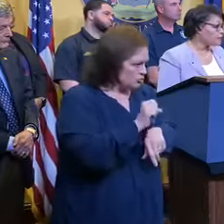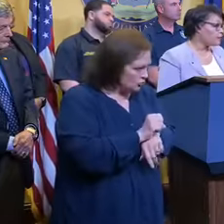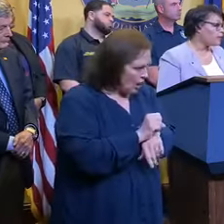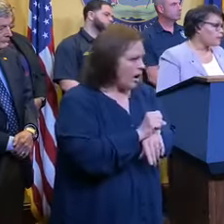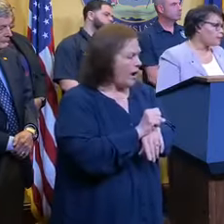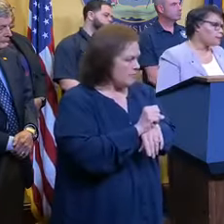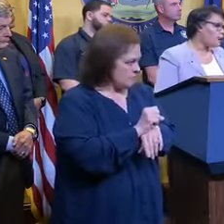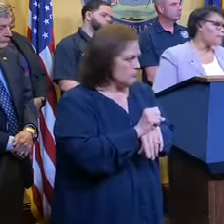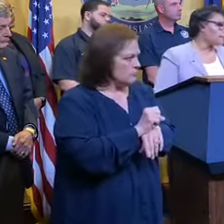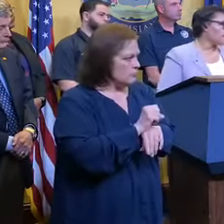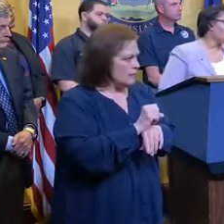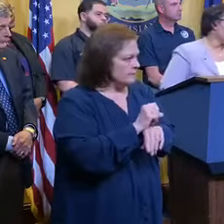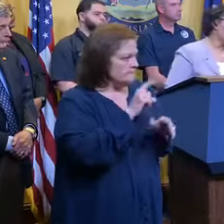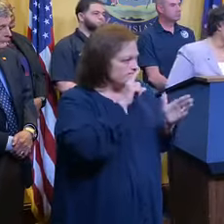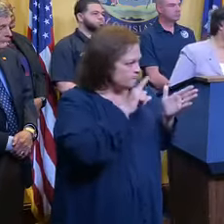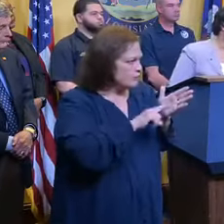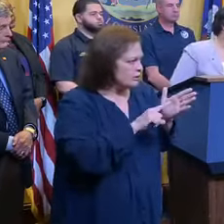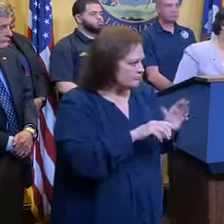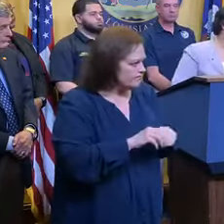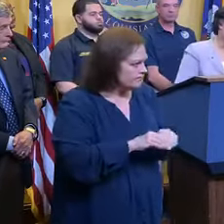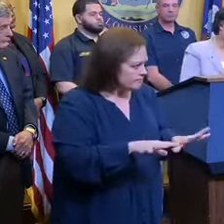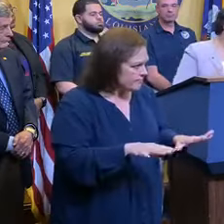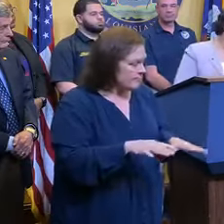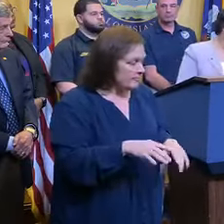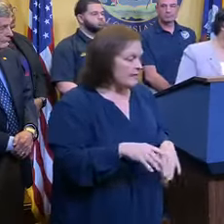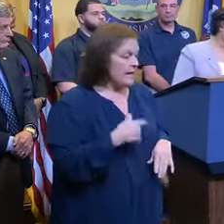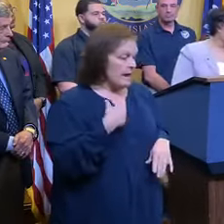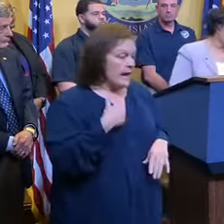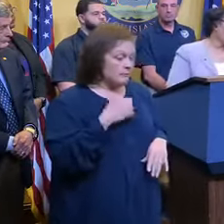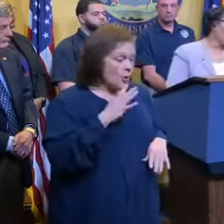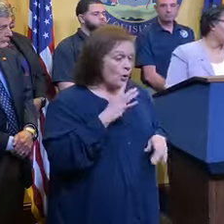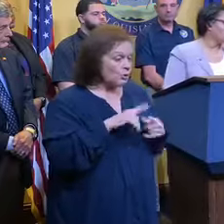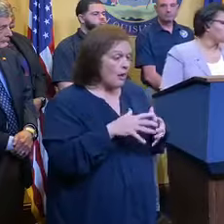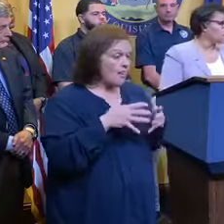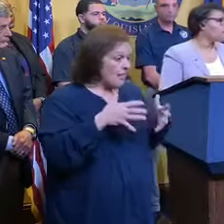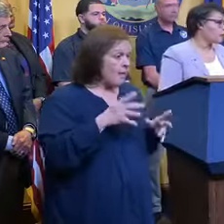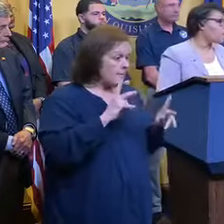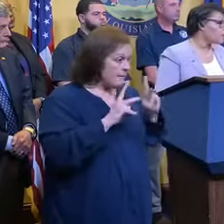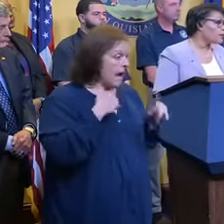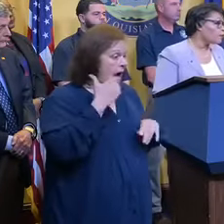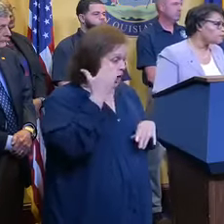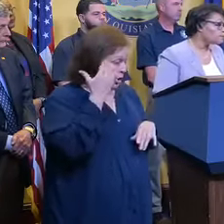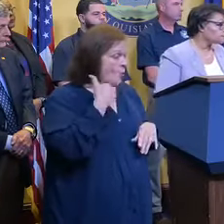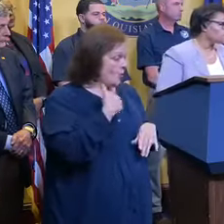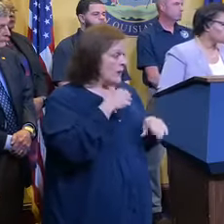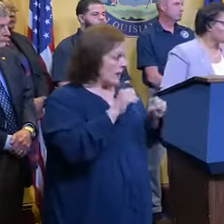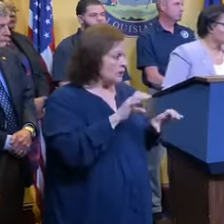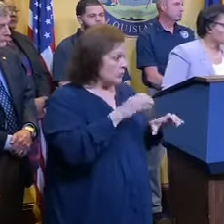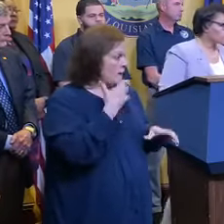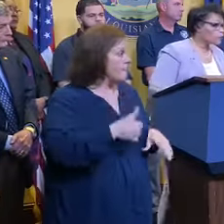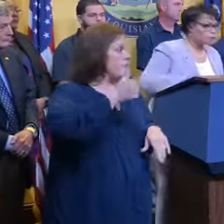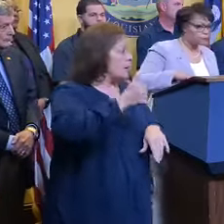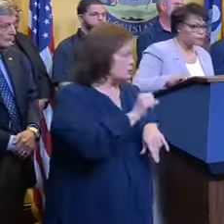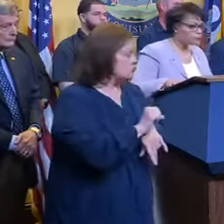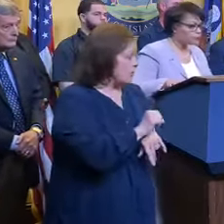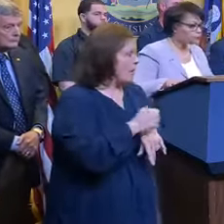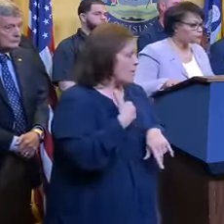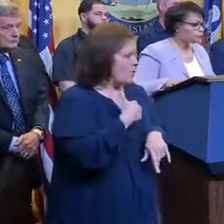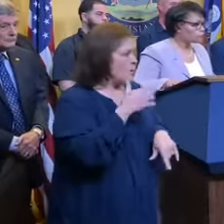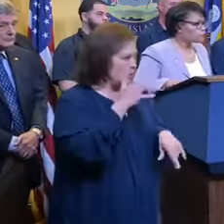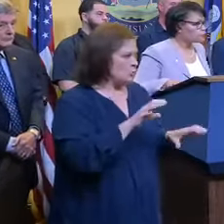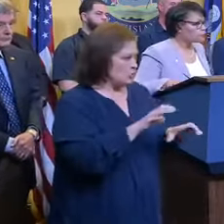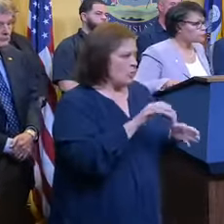contact tracing. And you're coming from that community, and I'm talking to a lot of people, I know that we can do better, and we will. WVSU